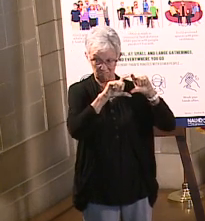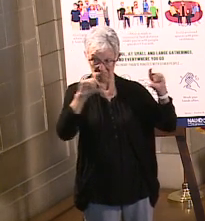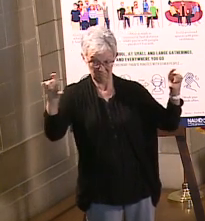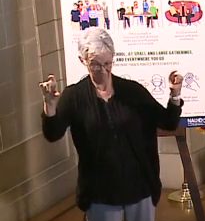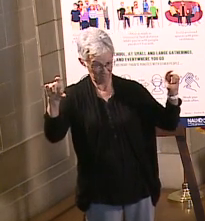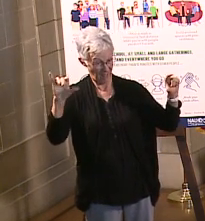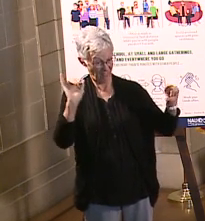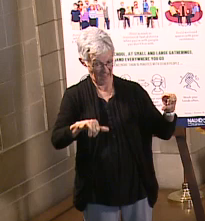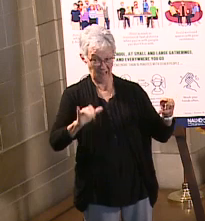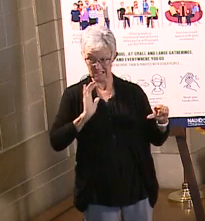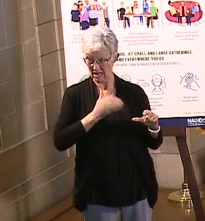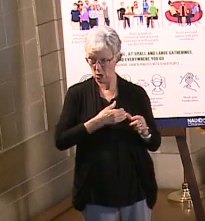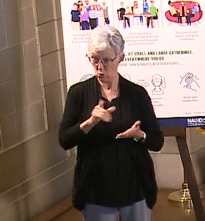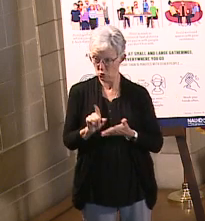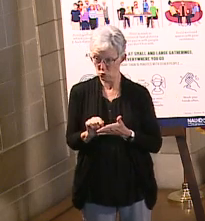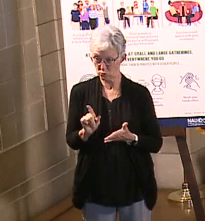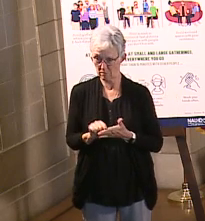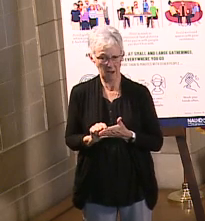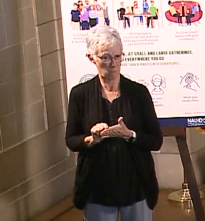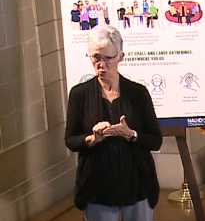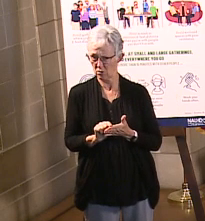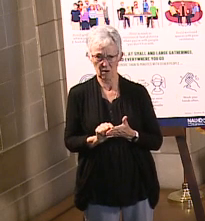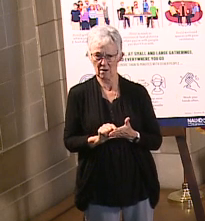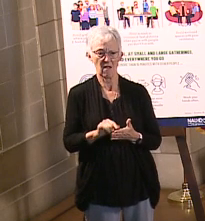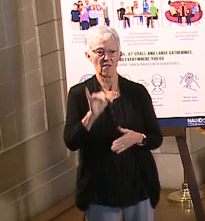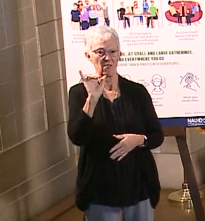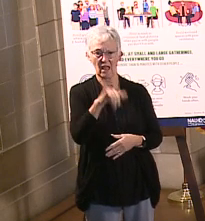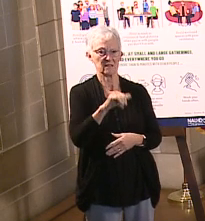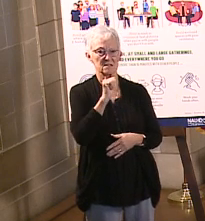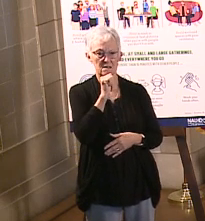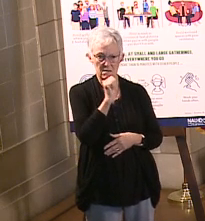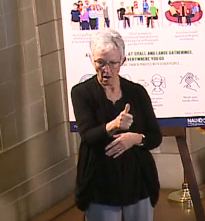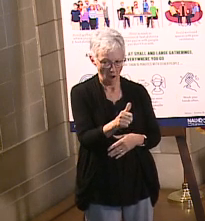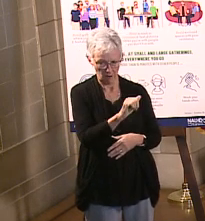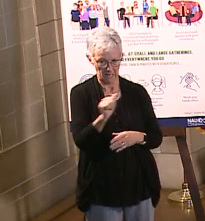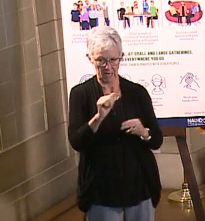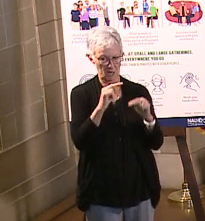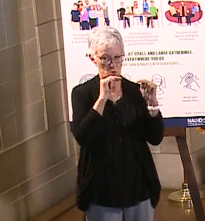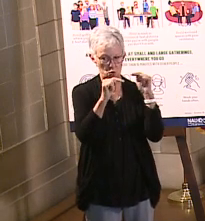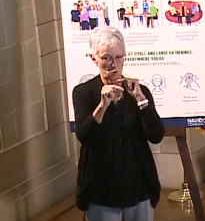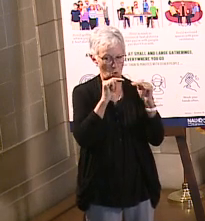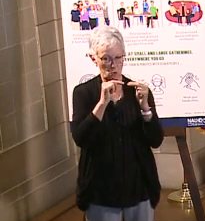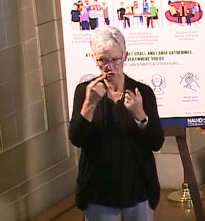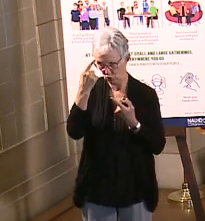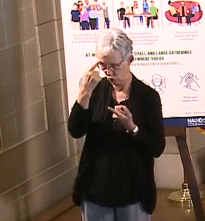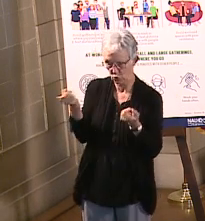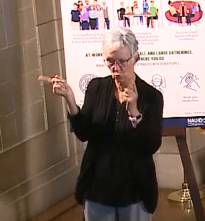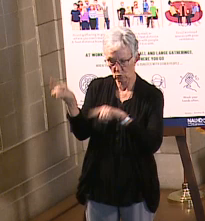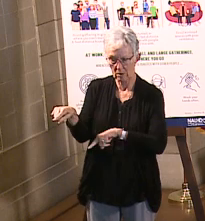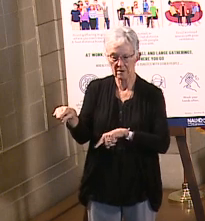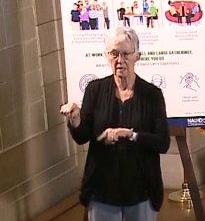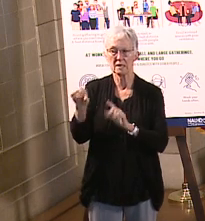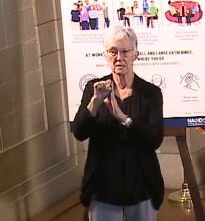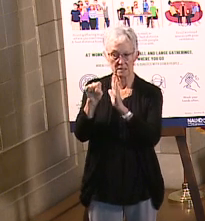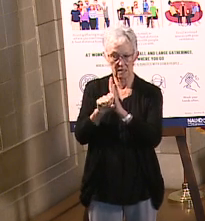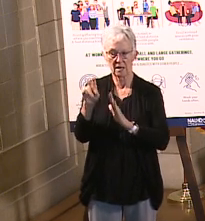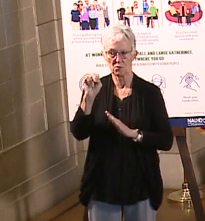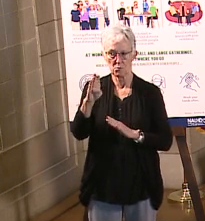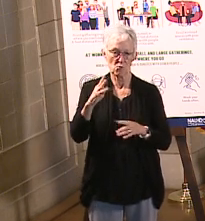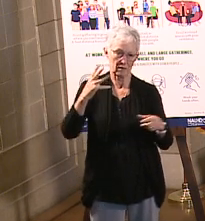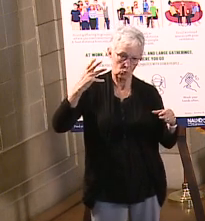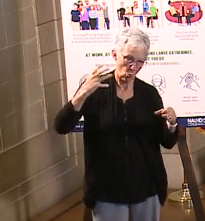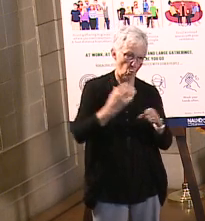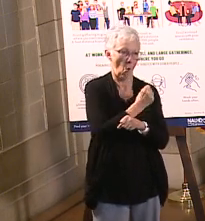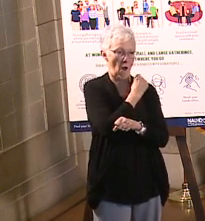paper, the people of Nebraska deserve better. This was not a negotiated settlement. This was a win for the state of Nebraska.